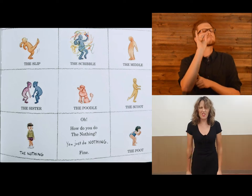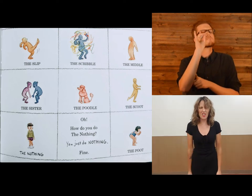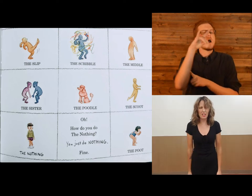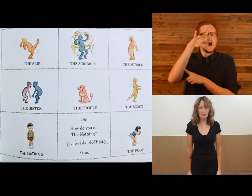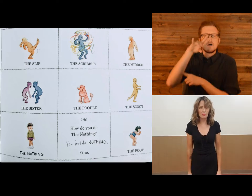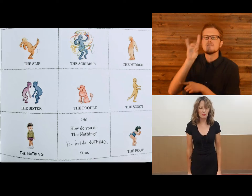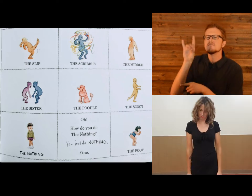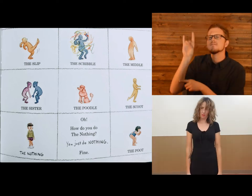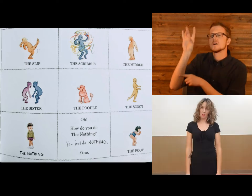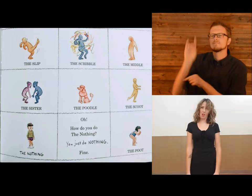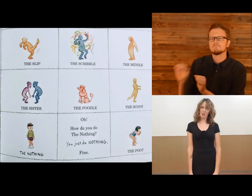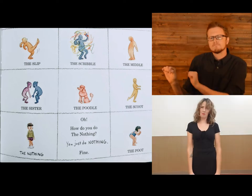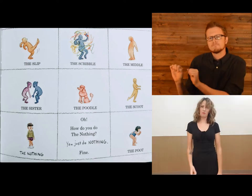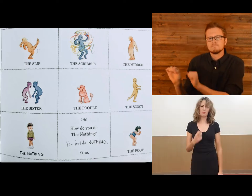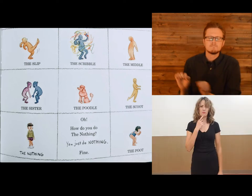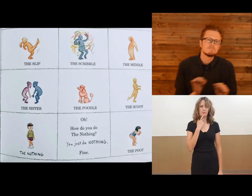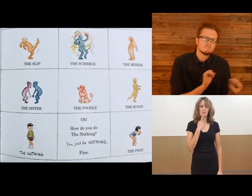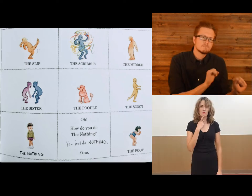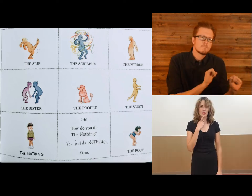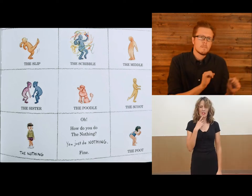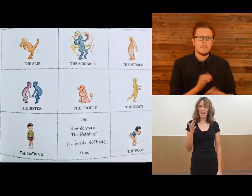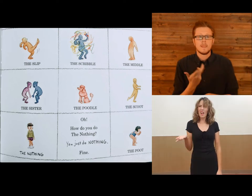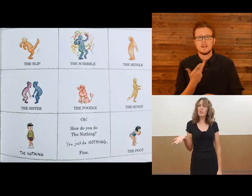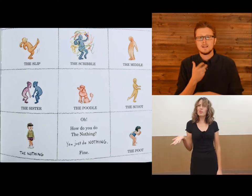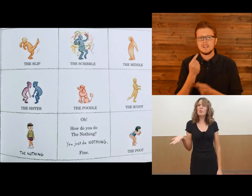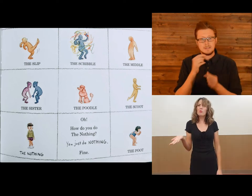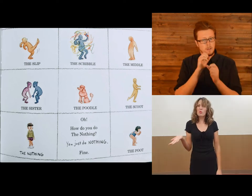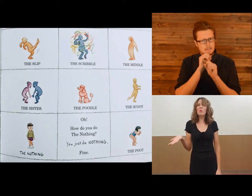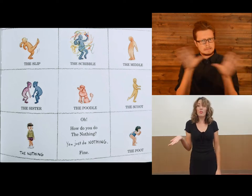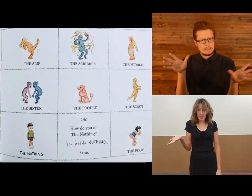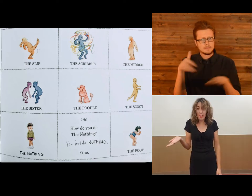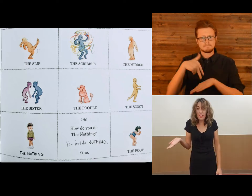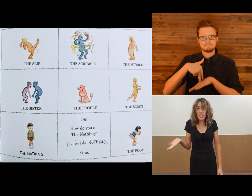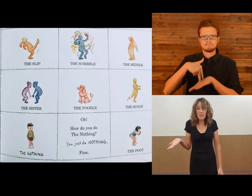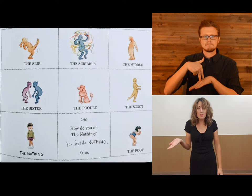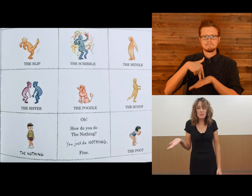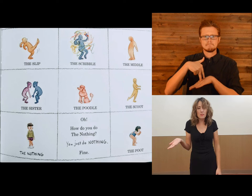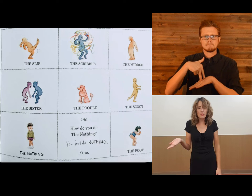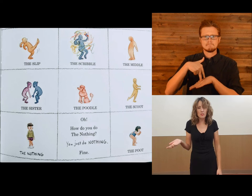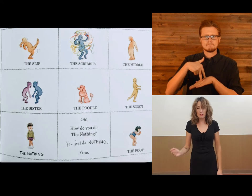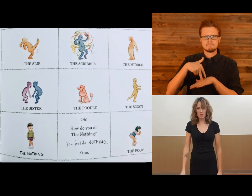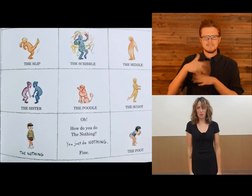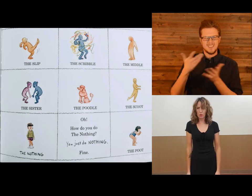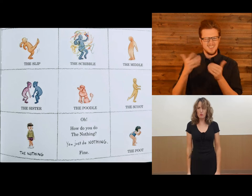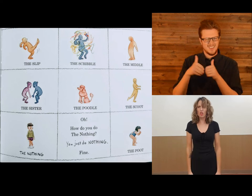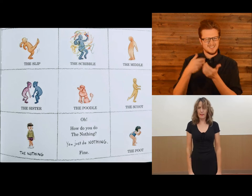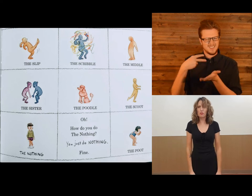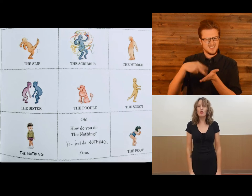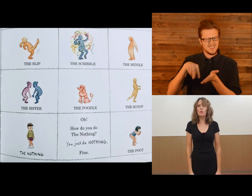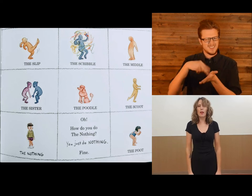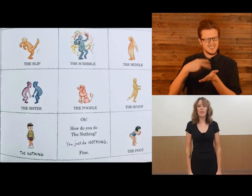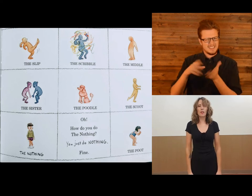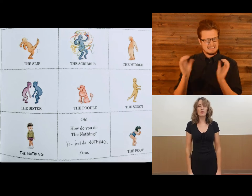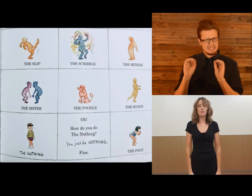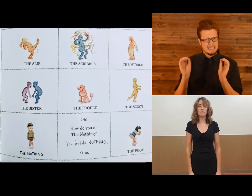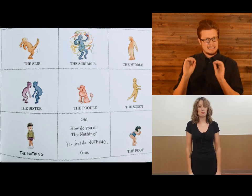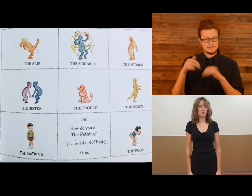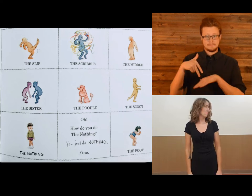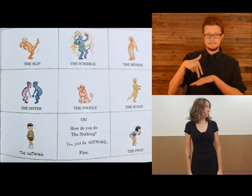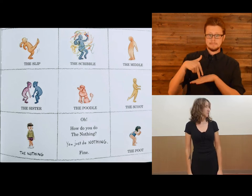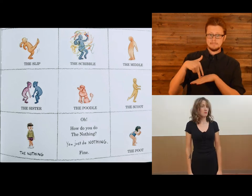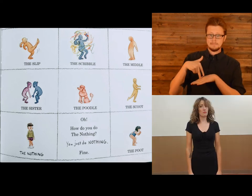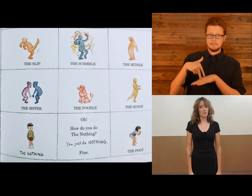The nothing. Oh, how do you do the nothing? You just do nothing.